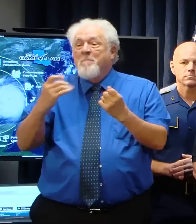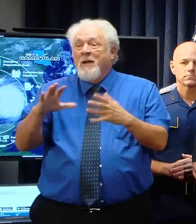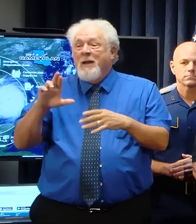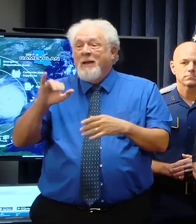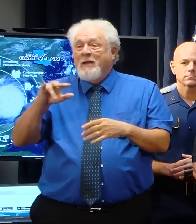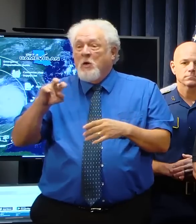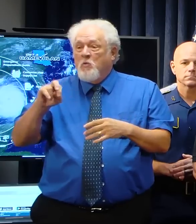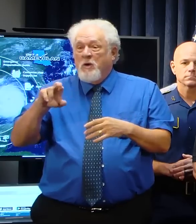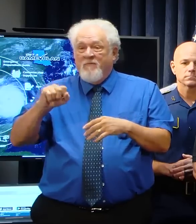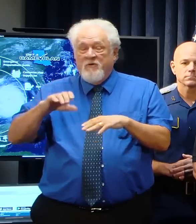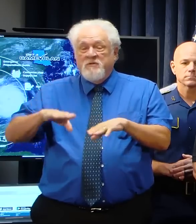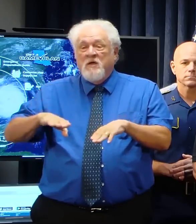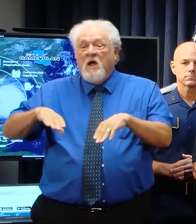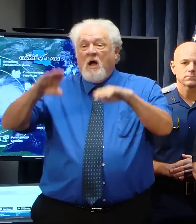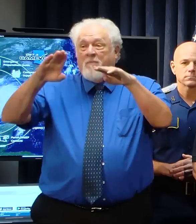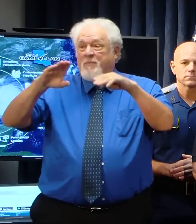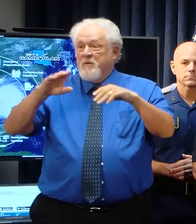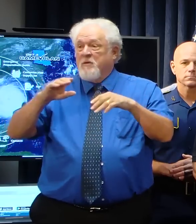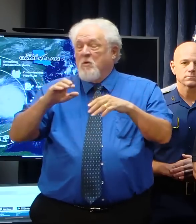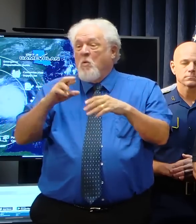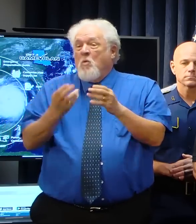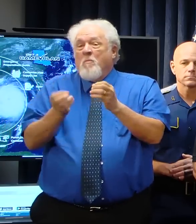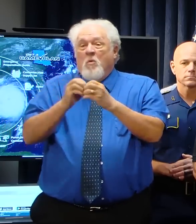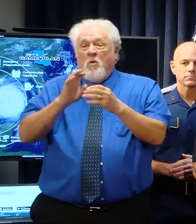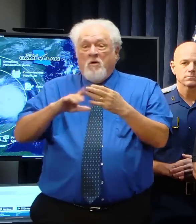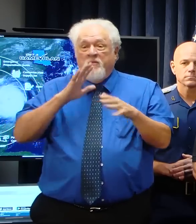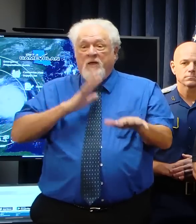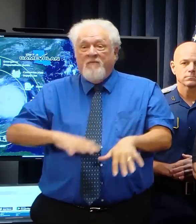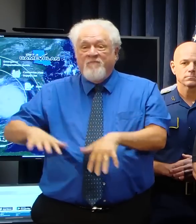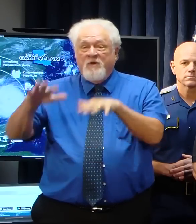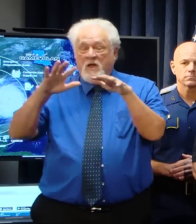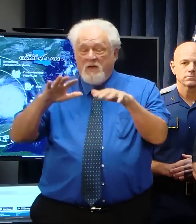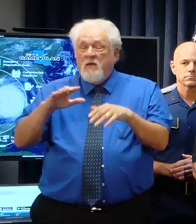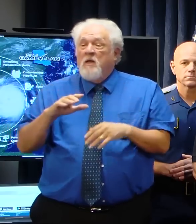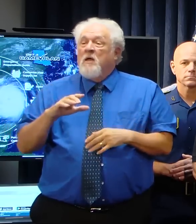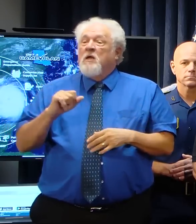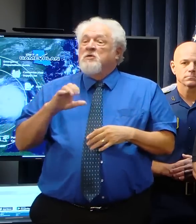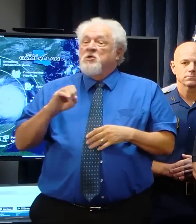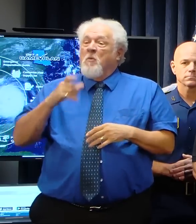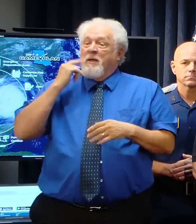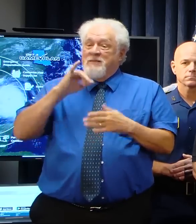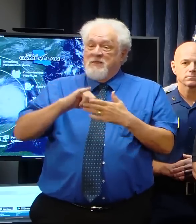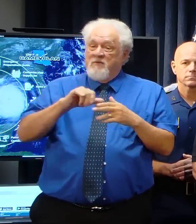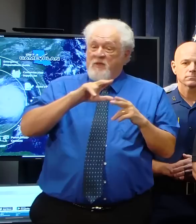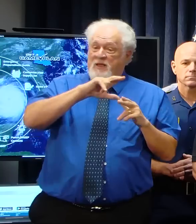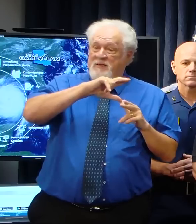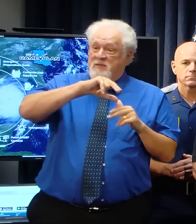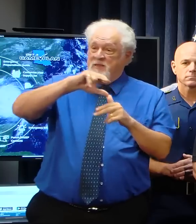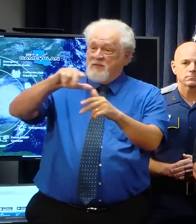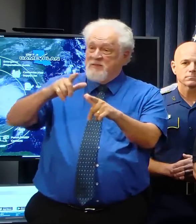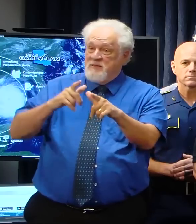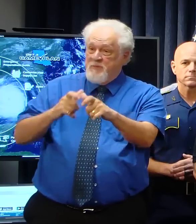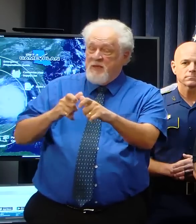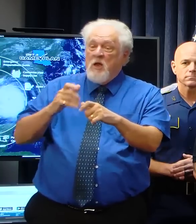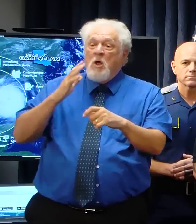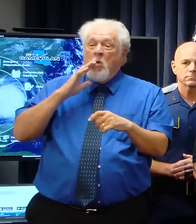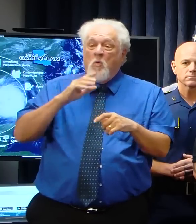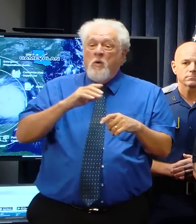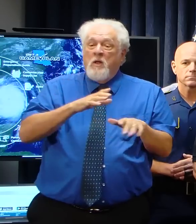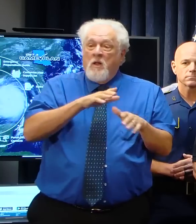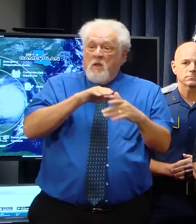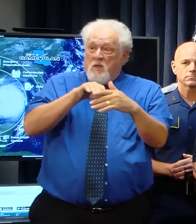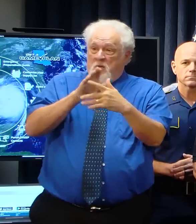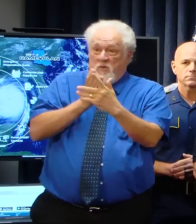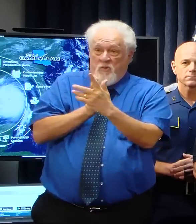to and even above flood stage, so that's going to be a problem. And also because of that forward speed, while the storm will get out